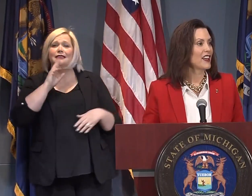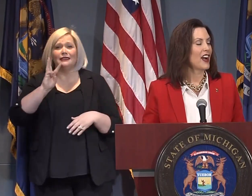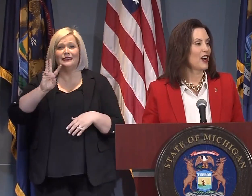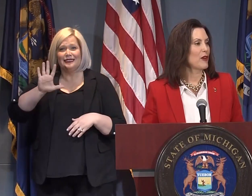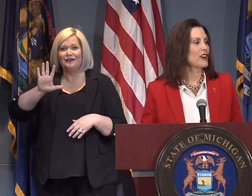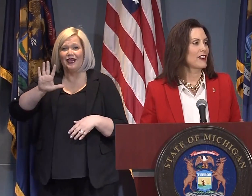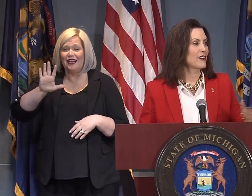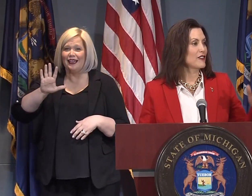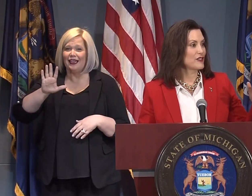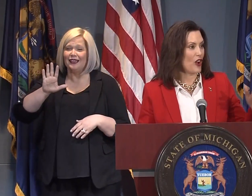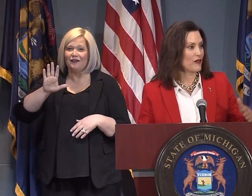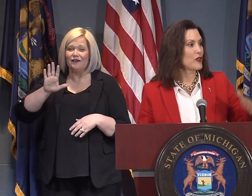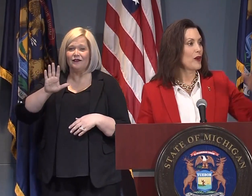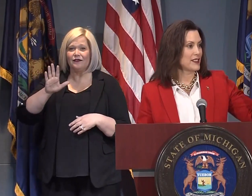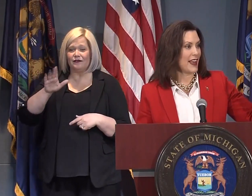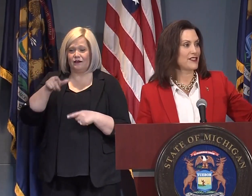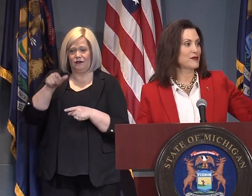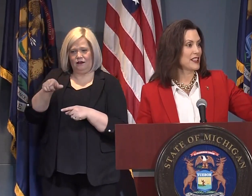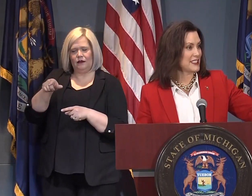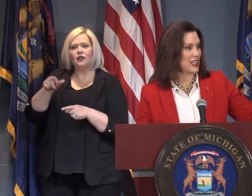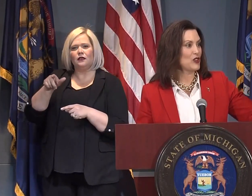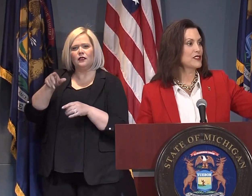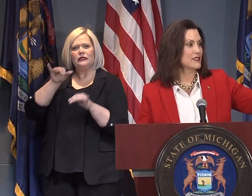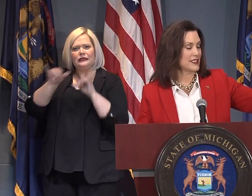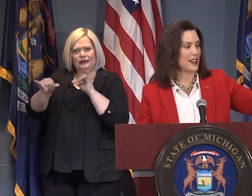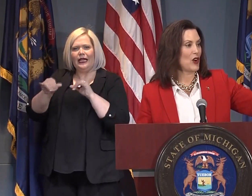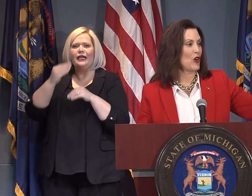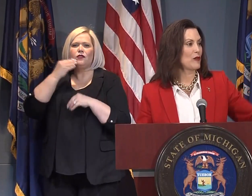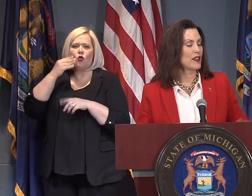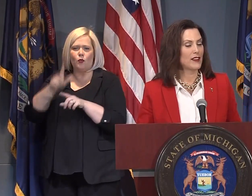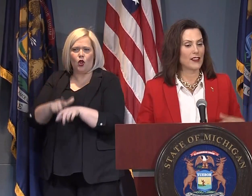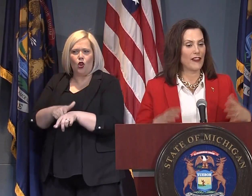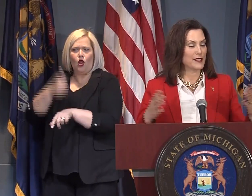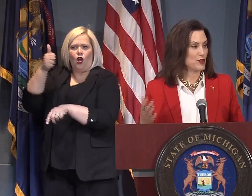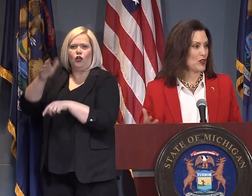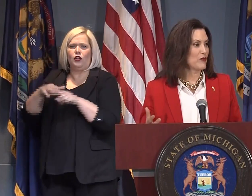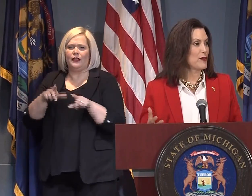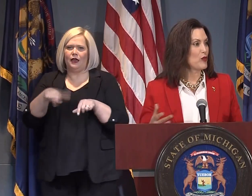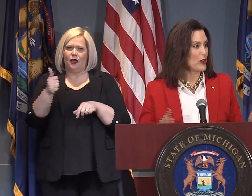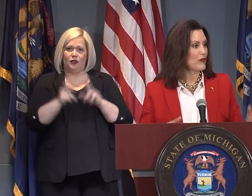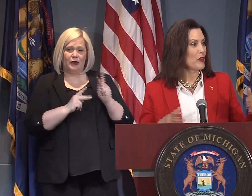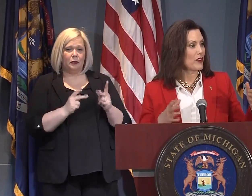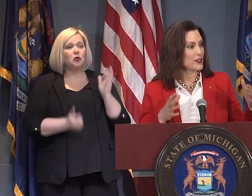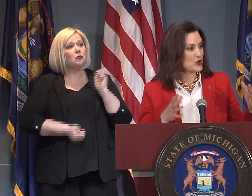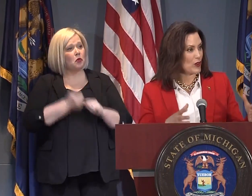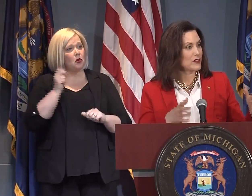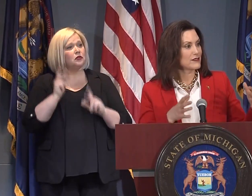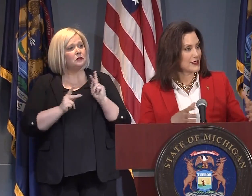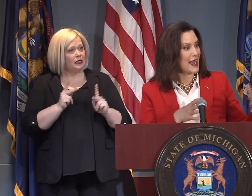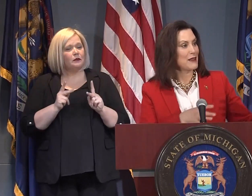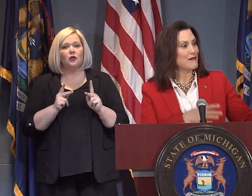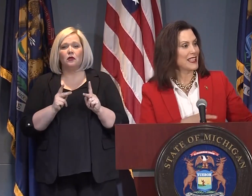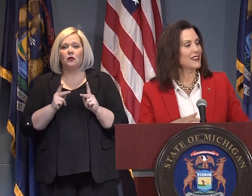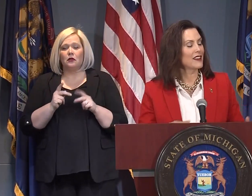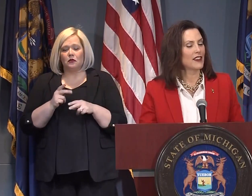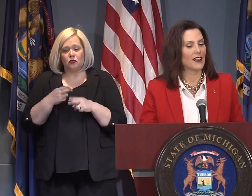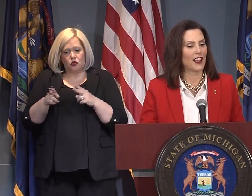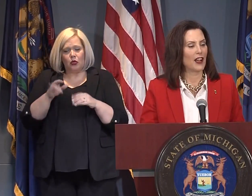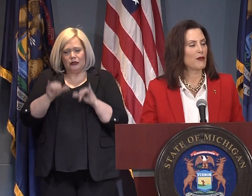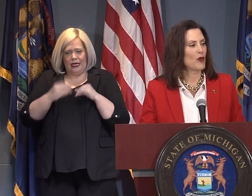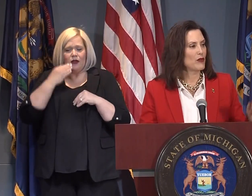65, are going to have to continue to stay at home. The vast majority of people will for a short time